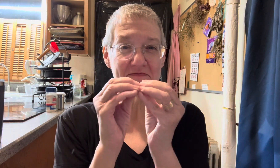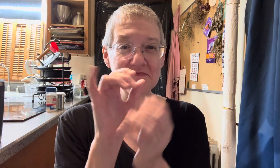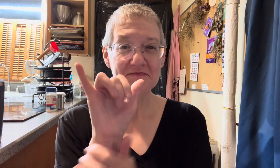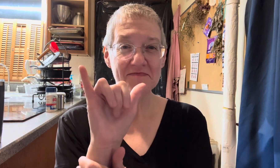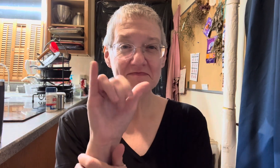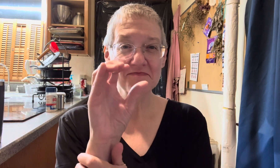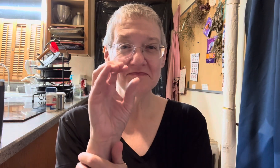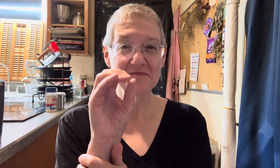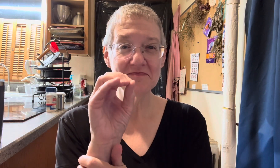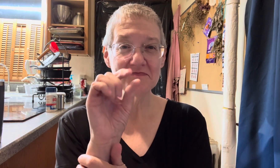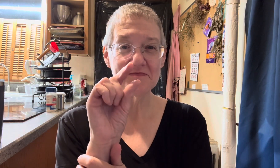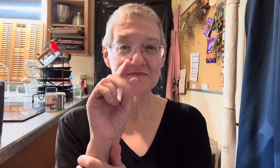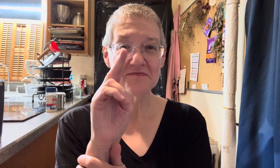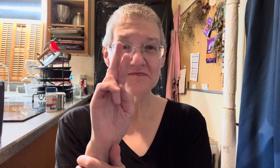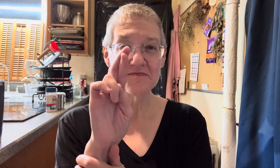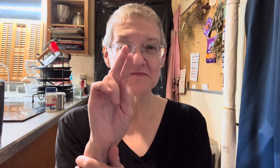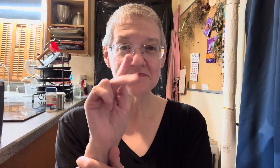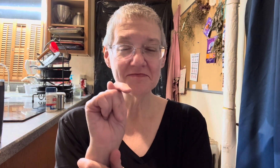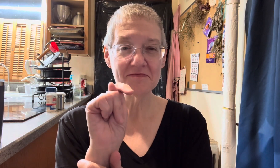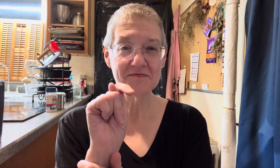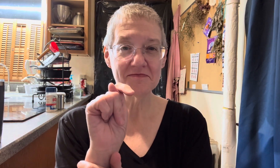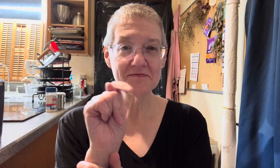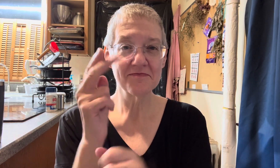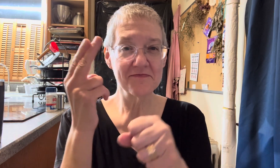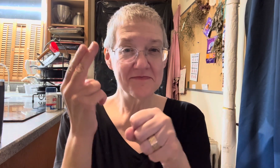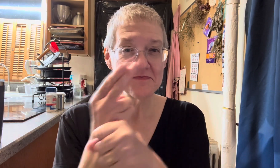Now it's time to make more yogurt.